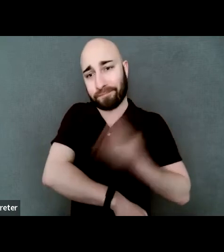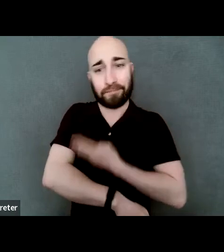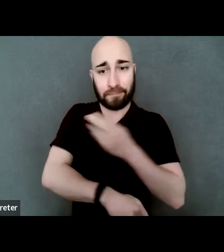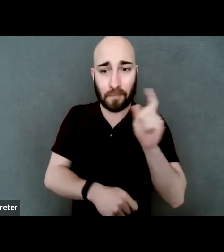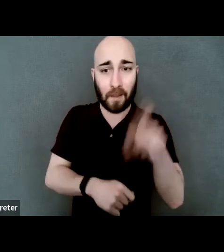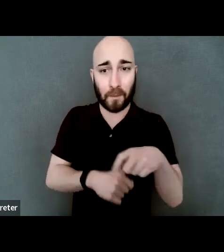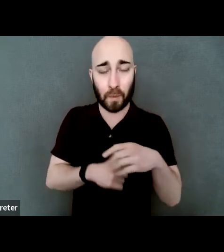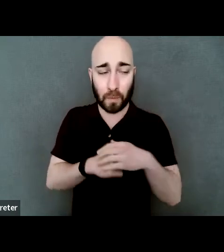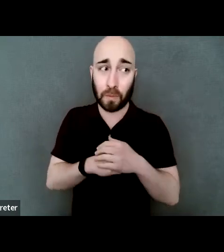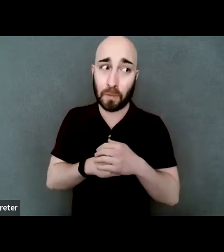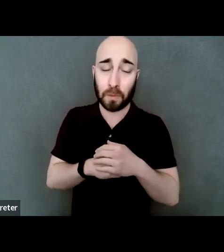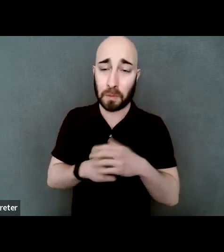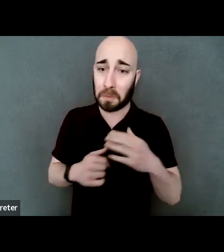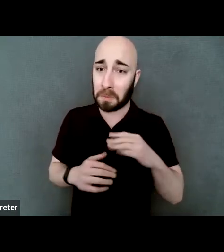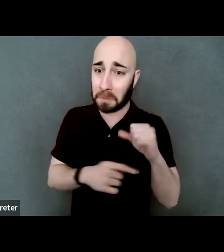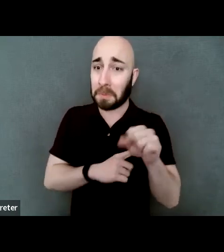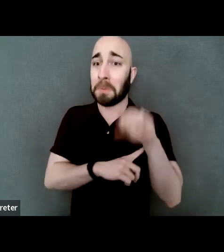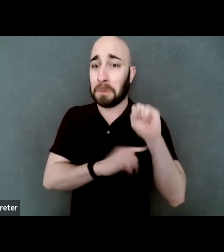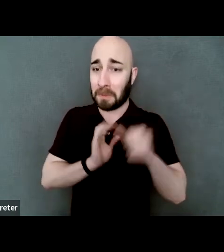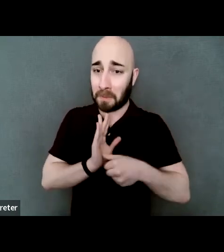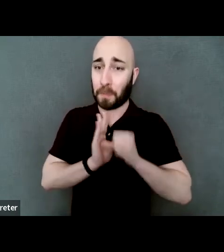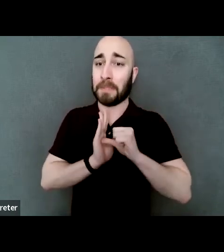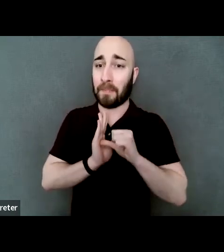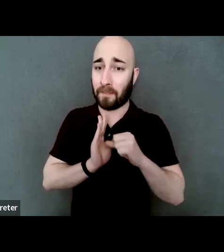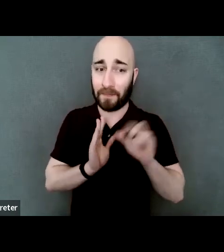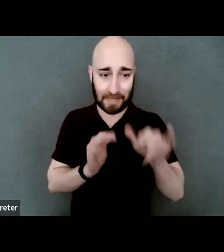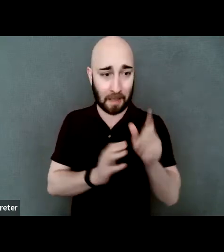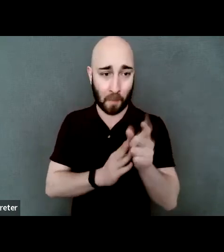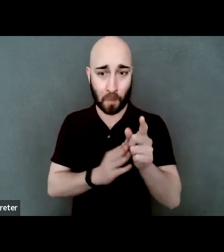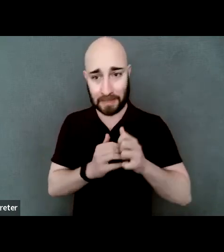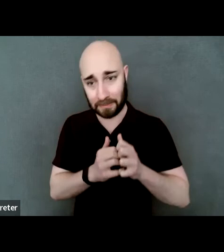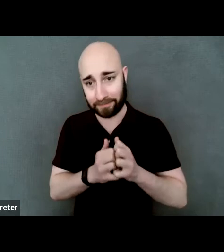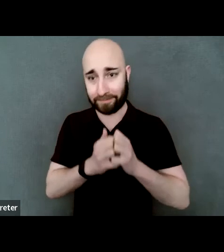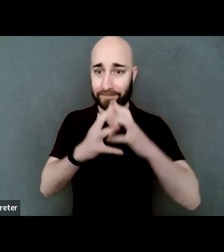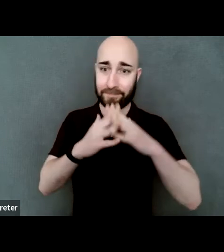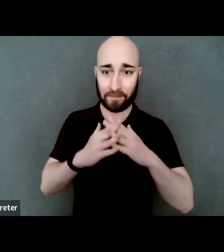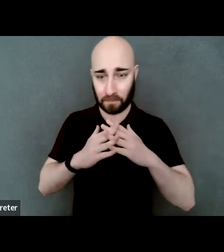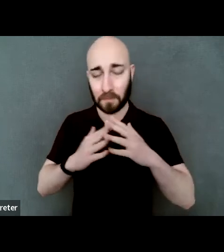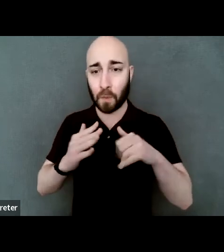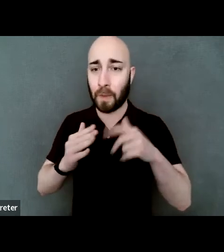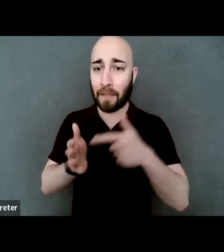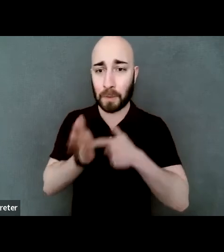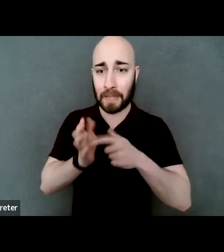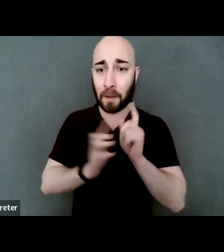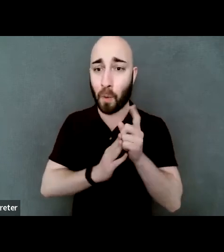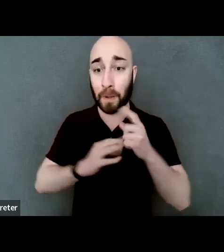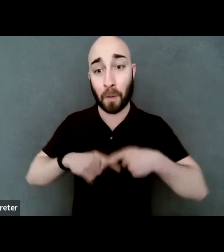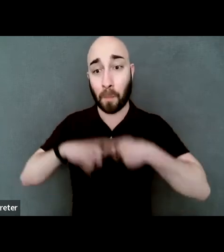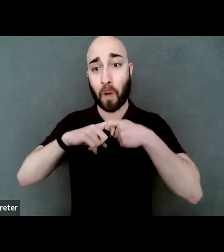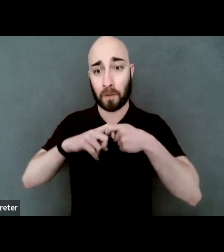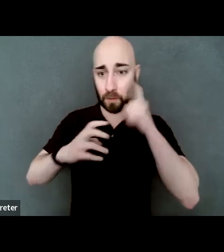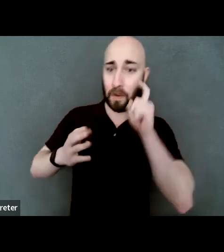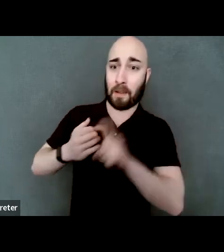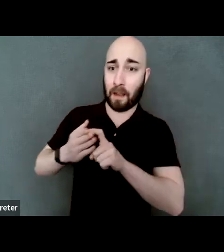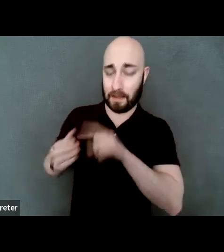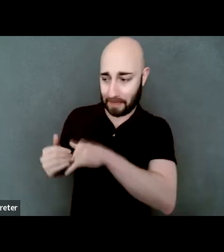It was pretty impressive, this moment. We had to take a moment of just pausing and recognizing